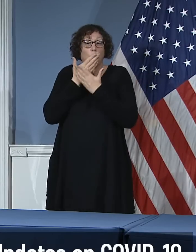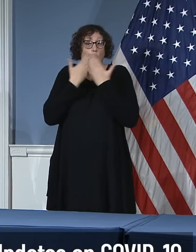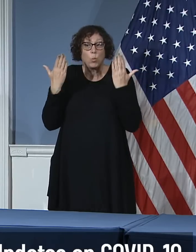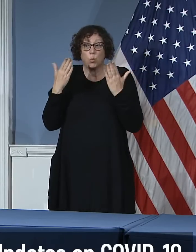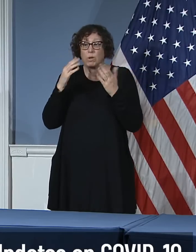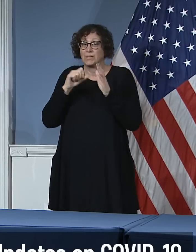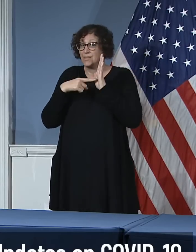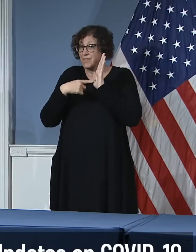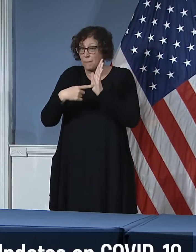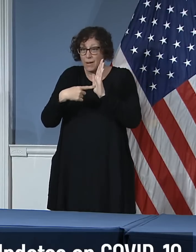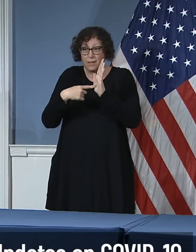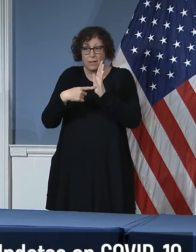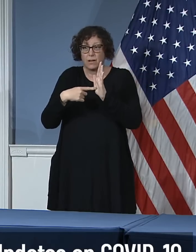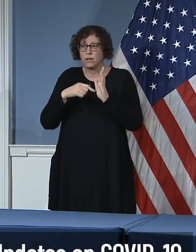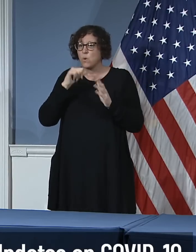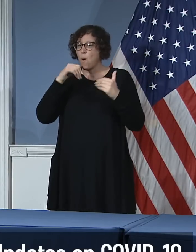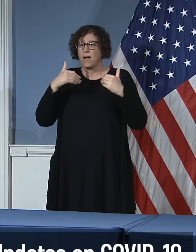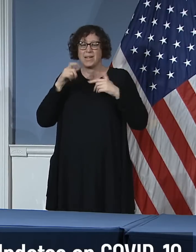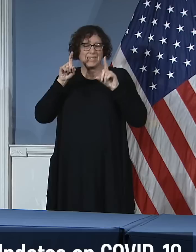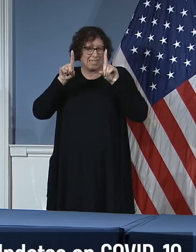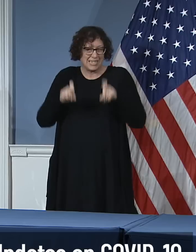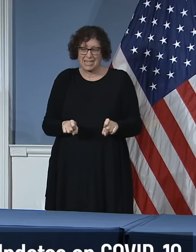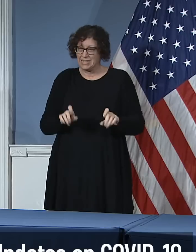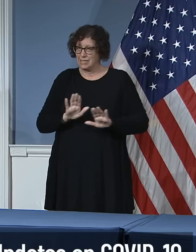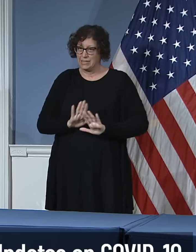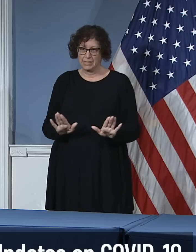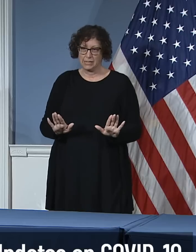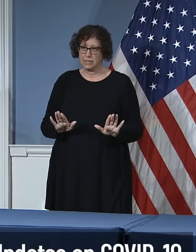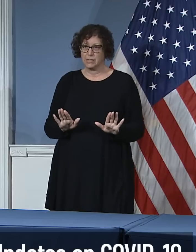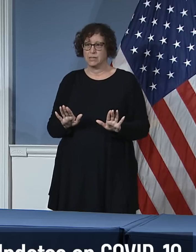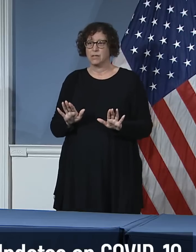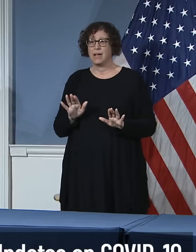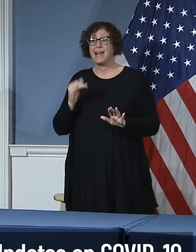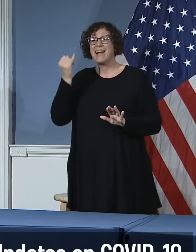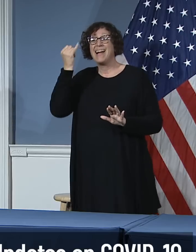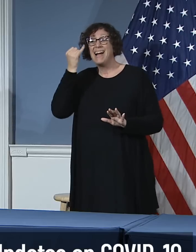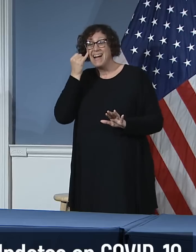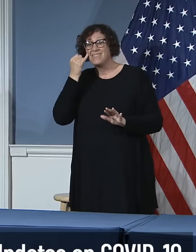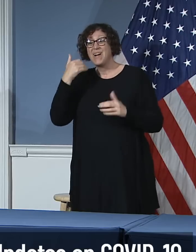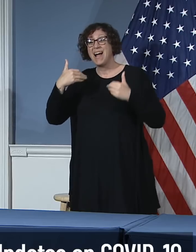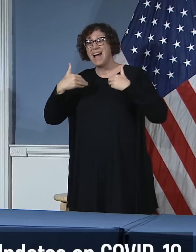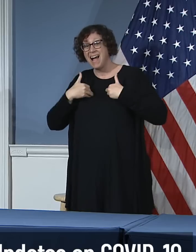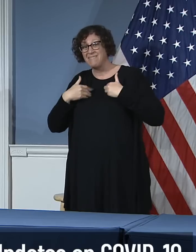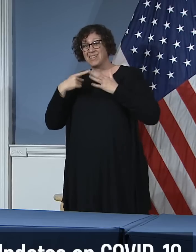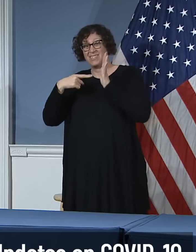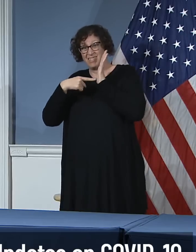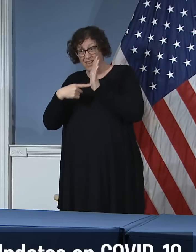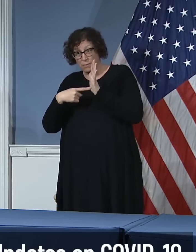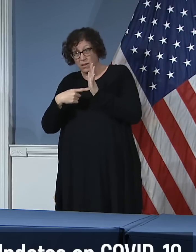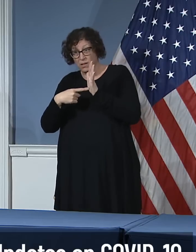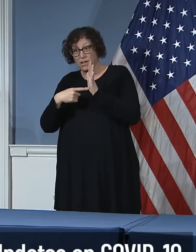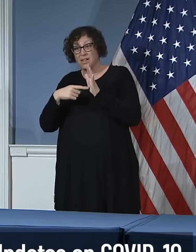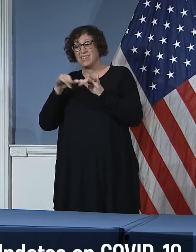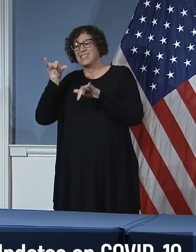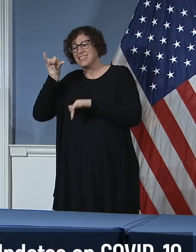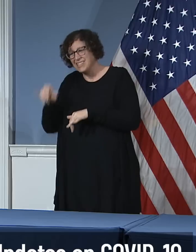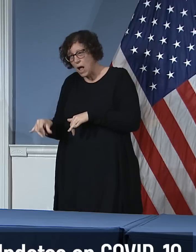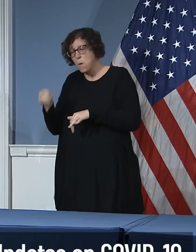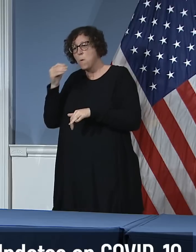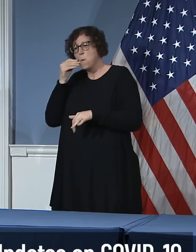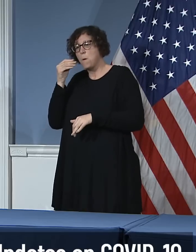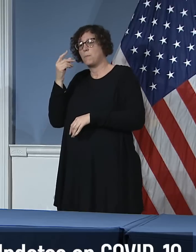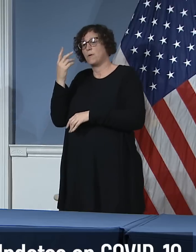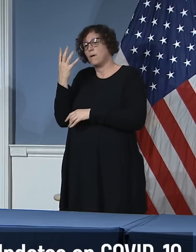take themselves out of excuse me, out of circulation as quickly as possible. The reality is